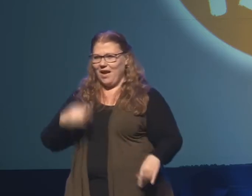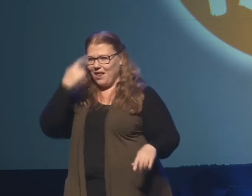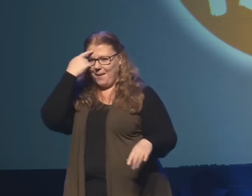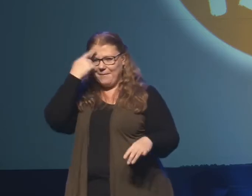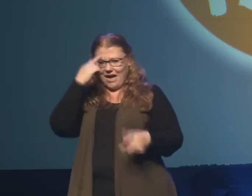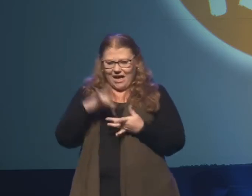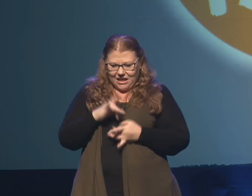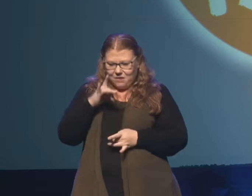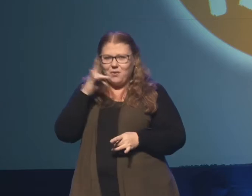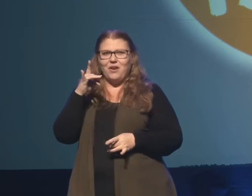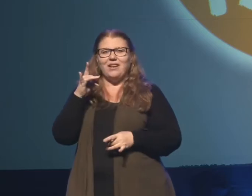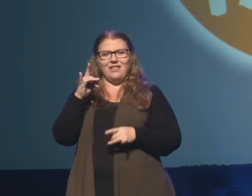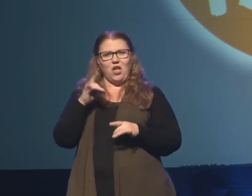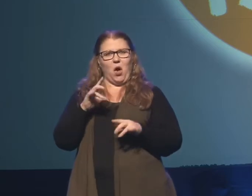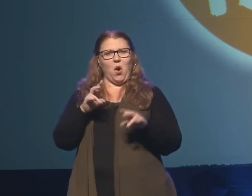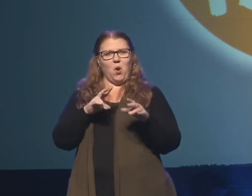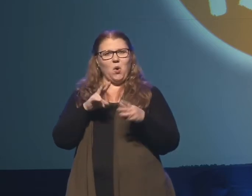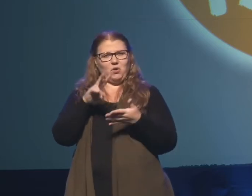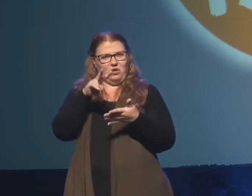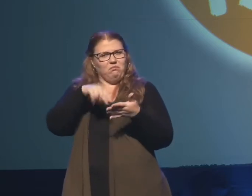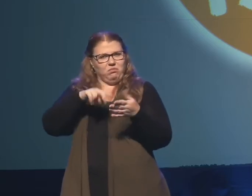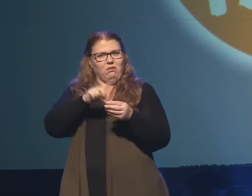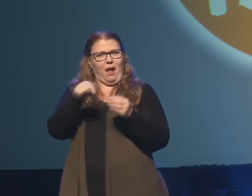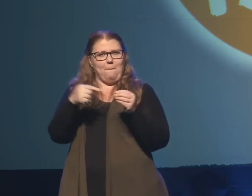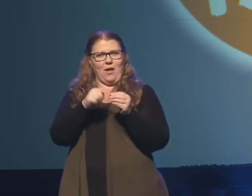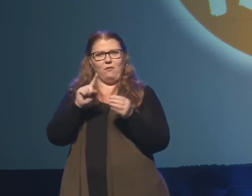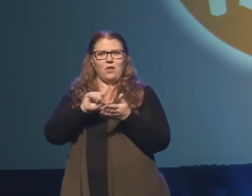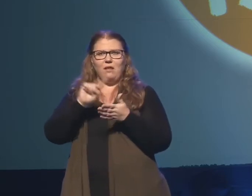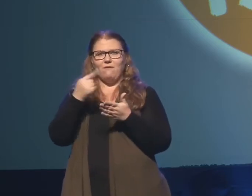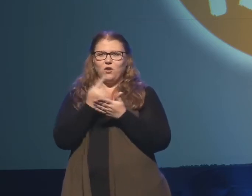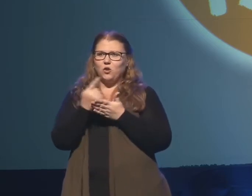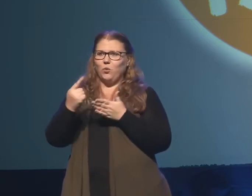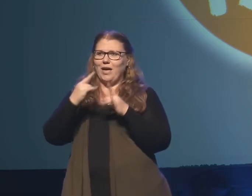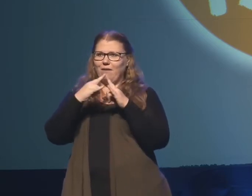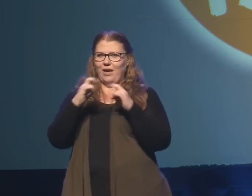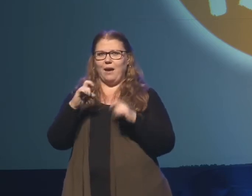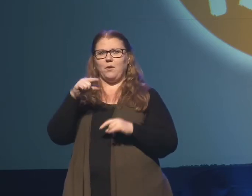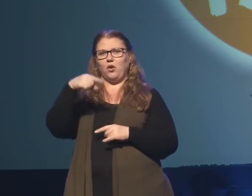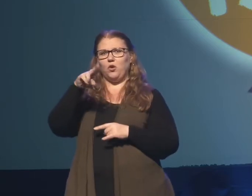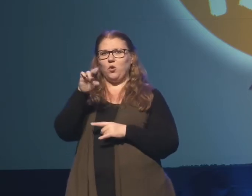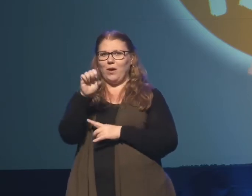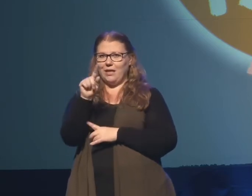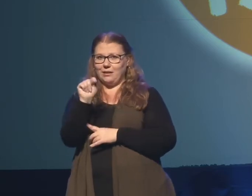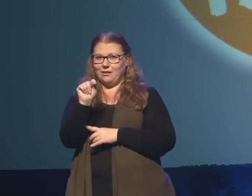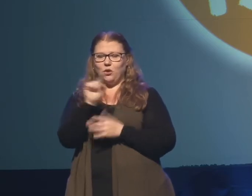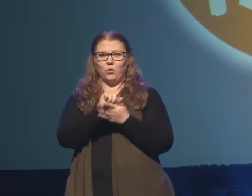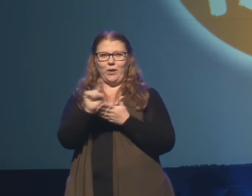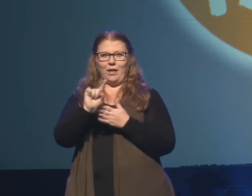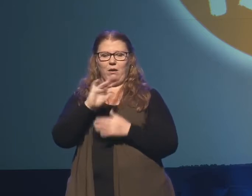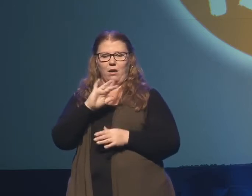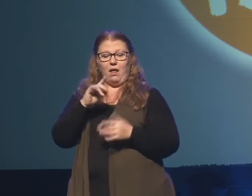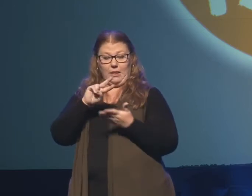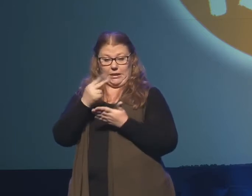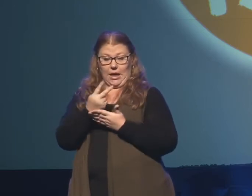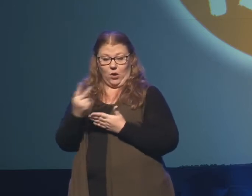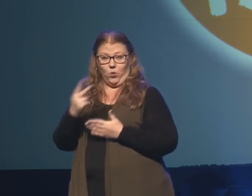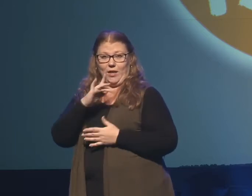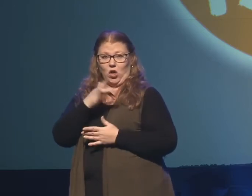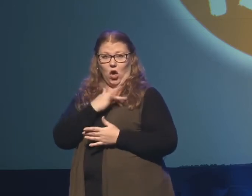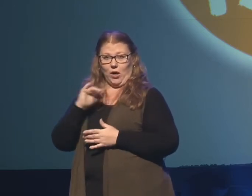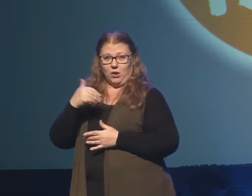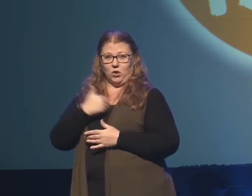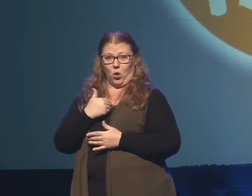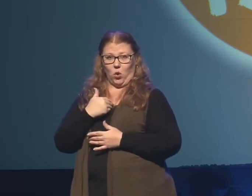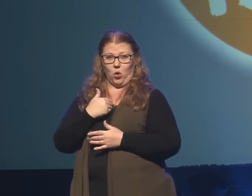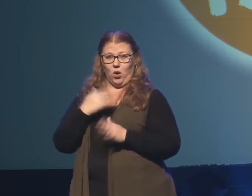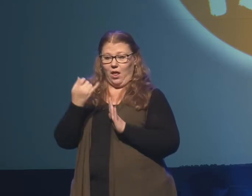out these weeks of camp. So the first week of camp is the Quest Week. The second week is called Heart and Soul Week. There's an